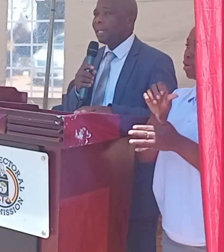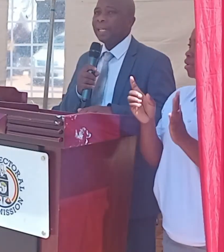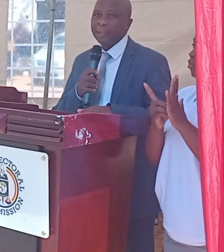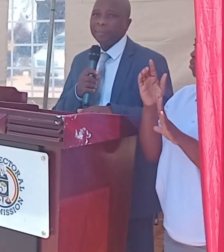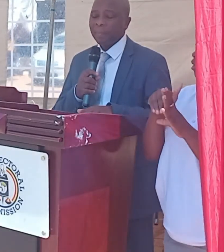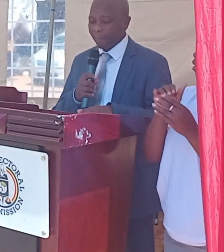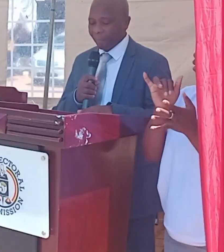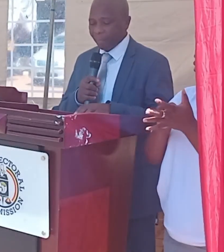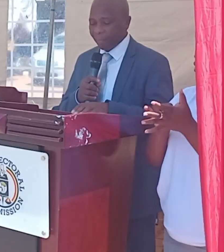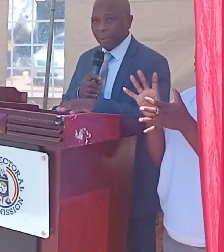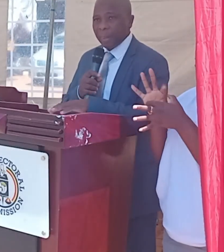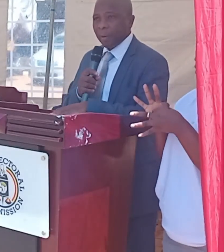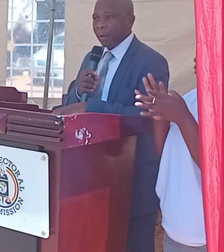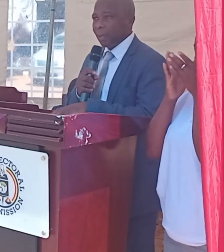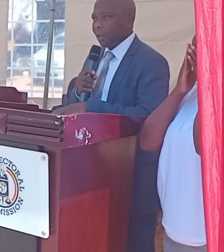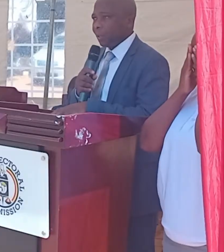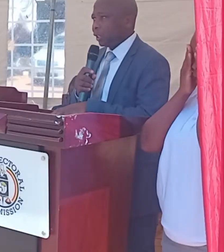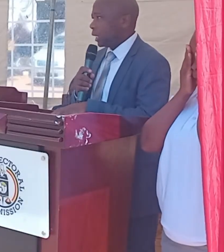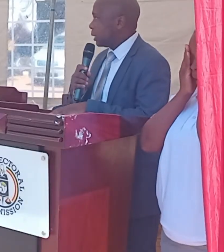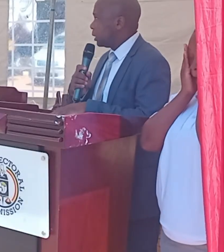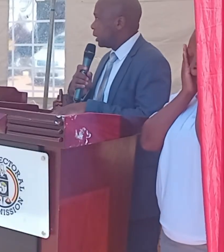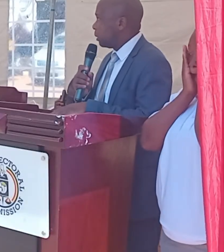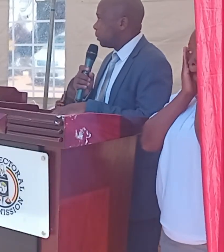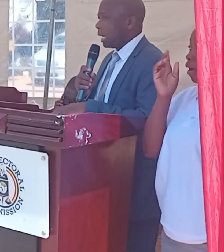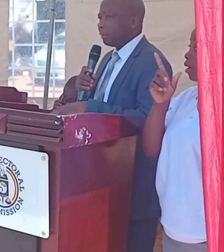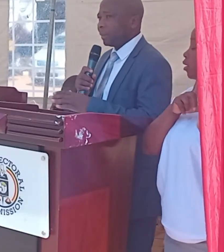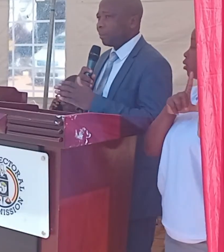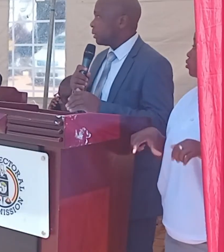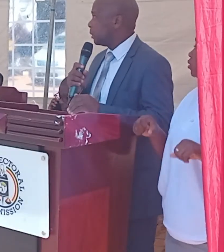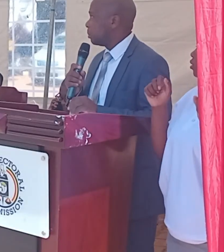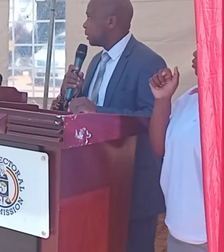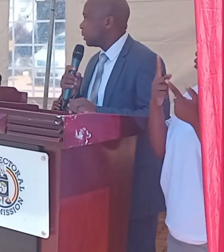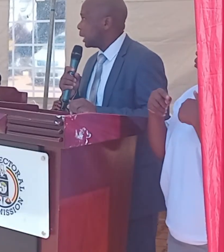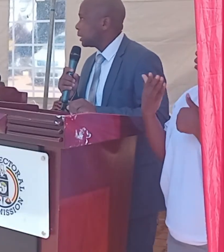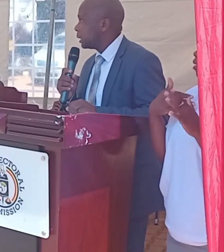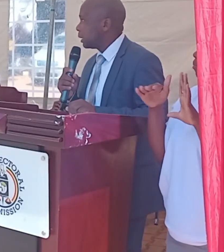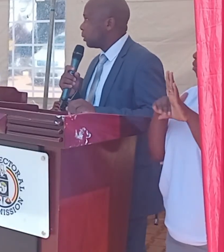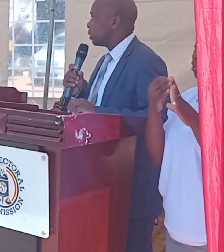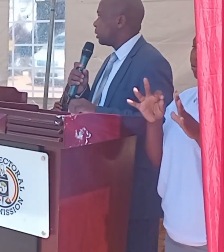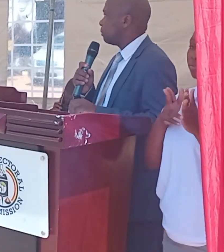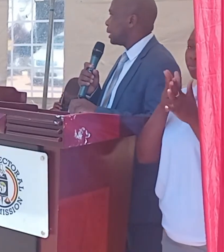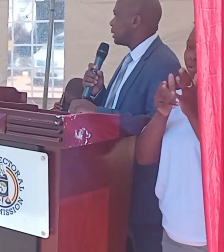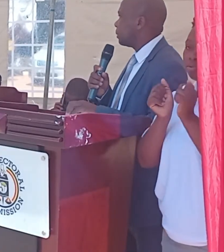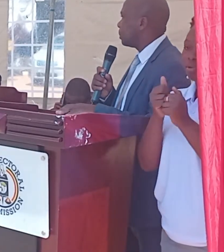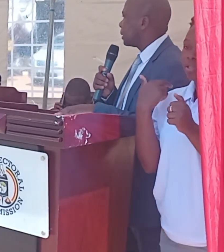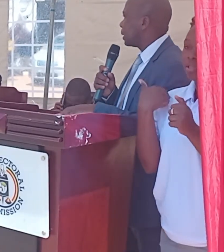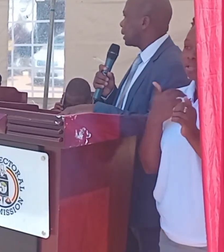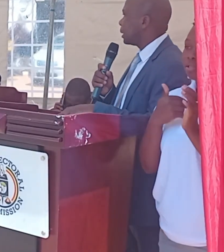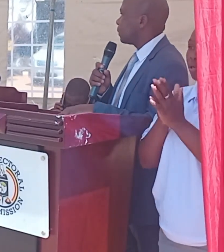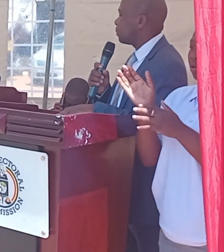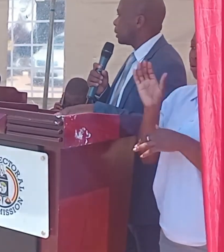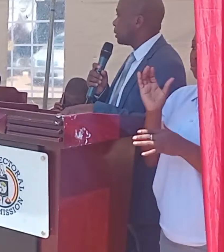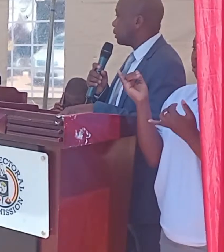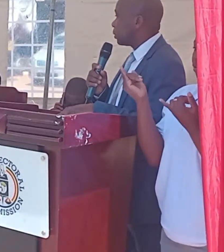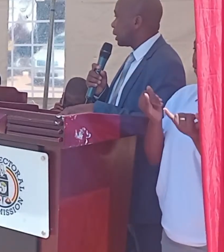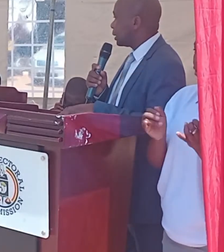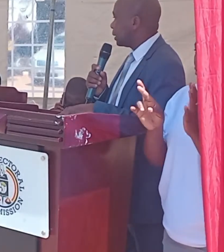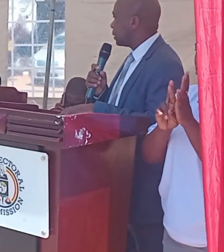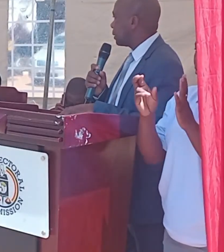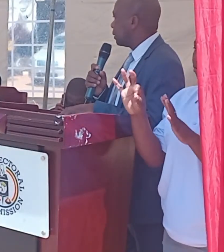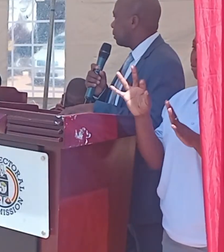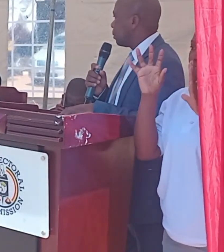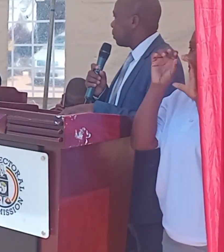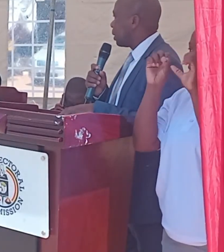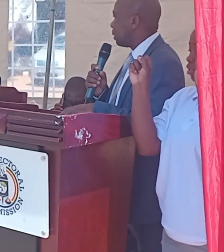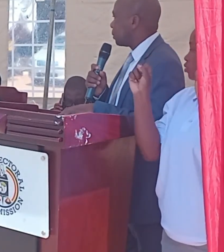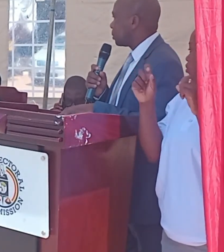that line. Lord Chair, today we have members of the press with us, and the Commission invited representatives of presidential